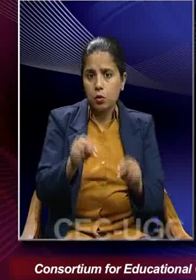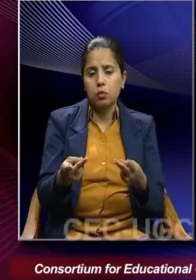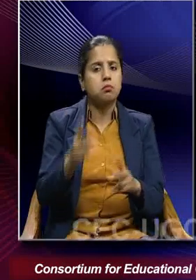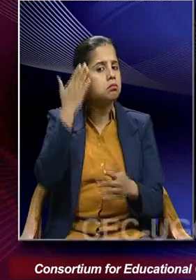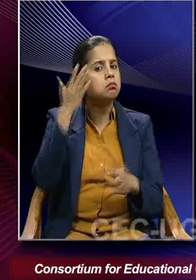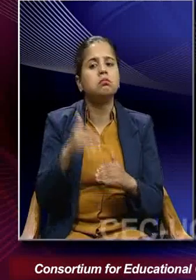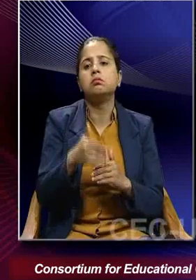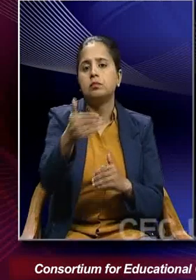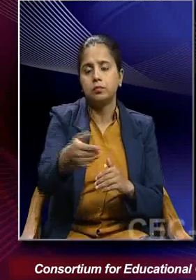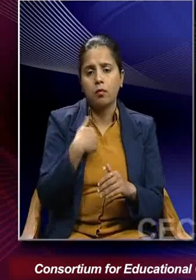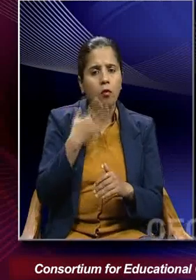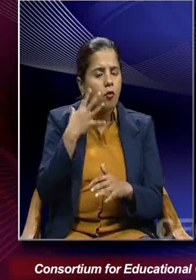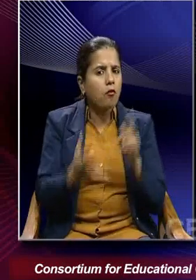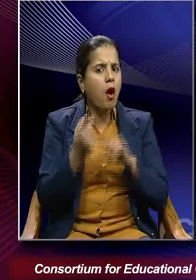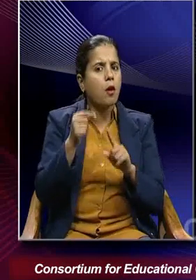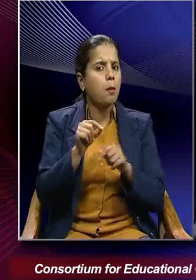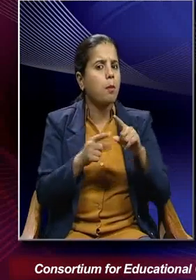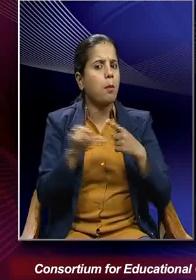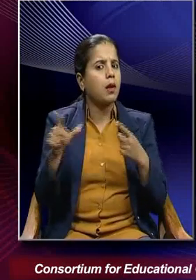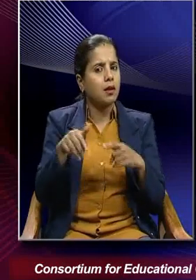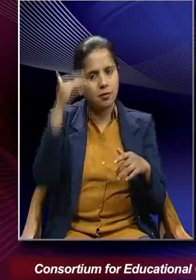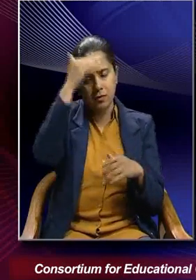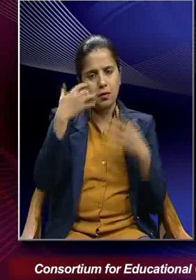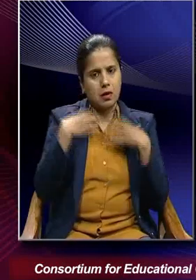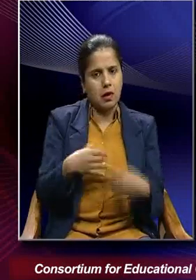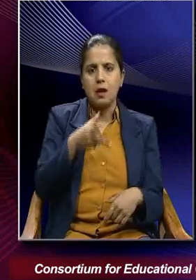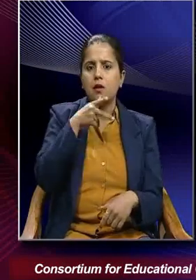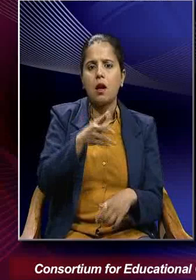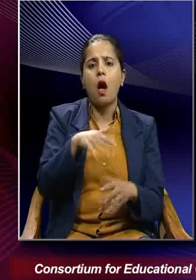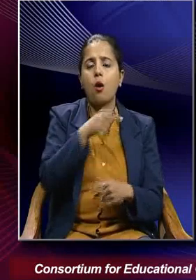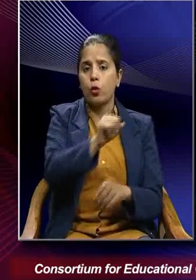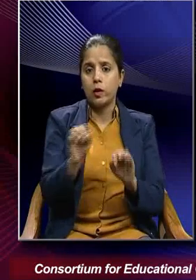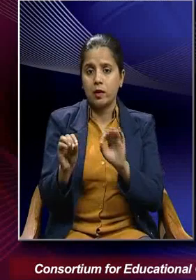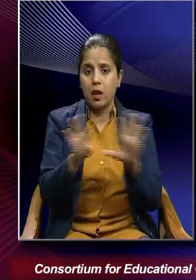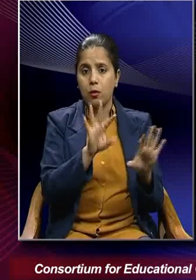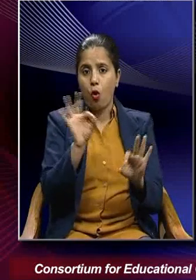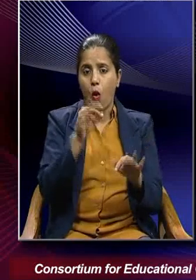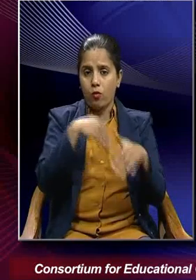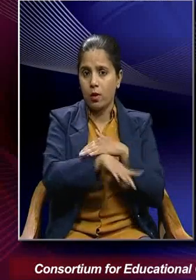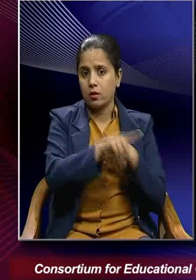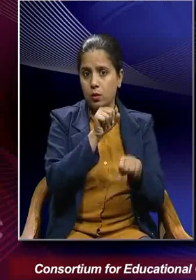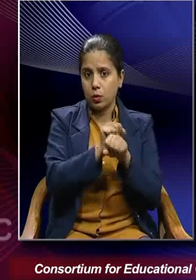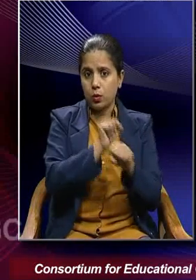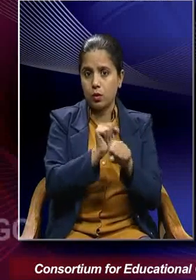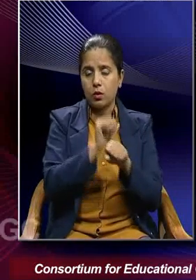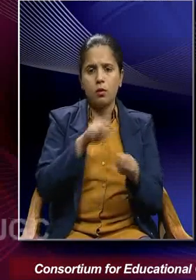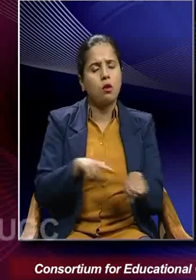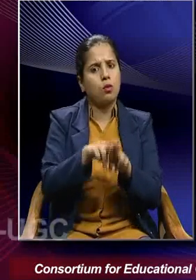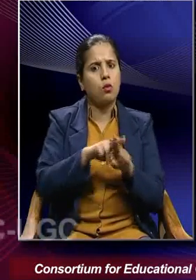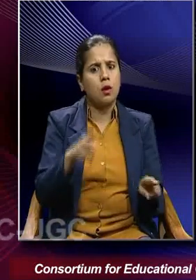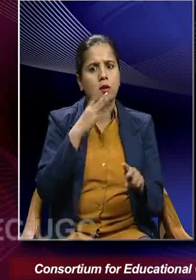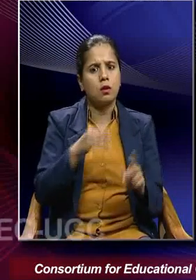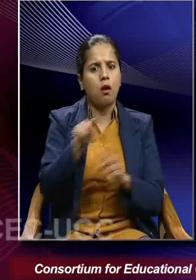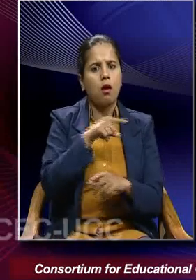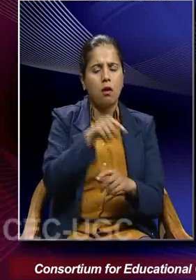find that Patel also said that how his 9 months in the office, they have been completely